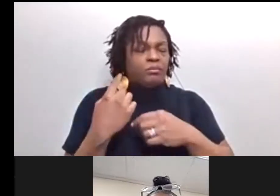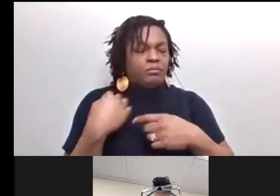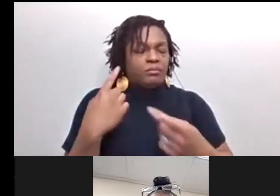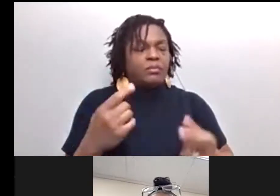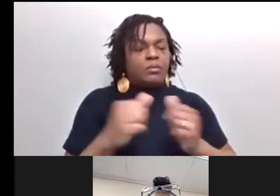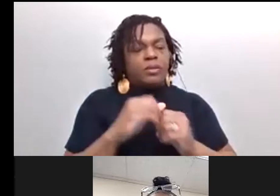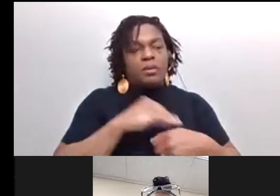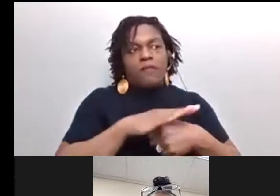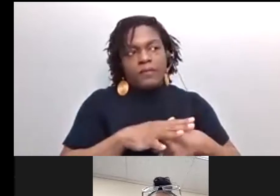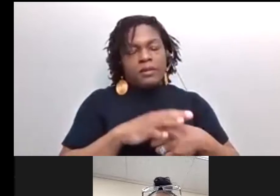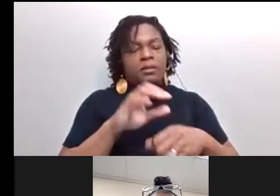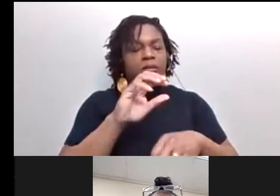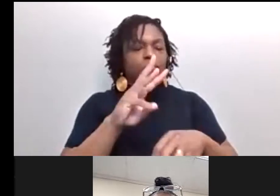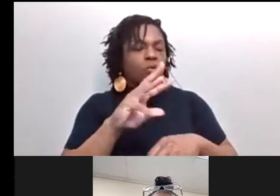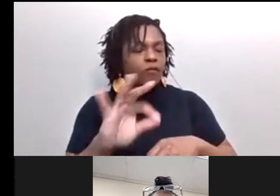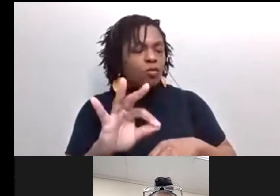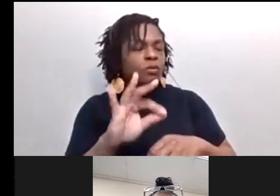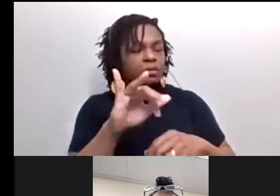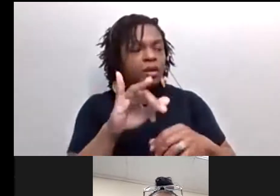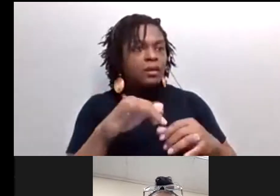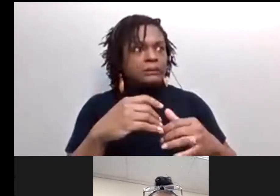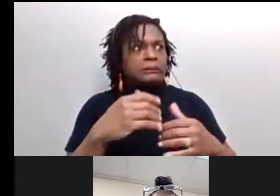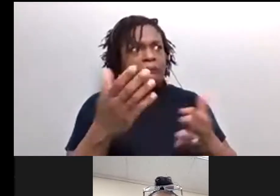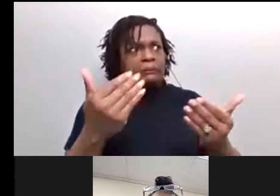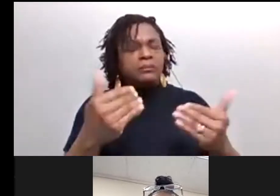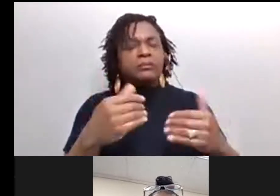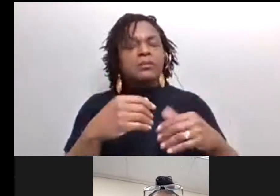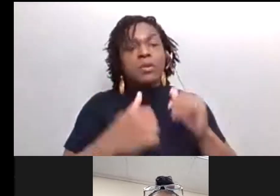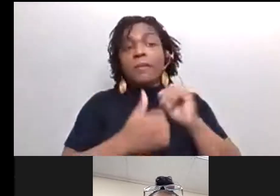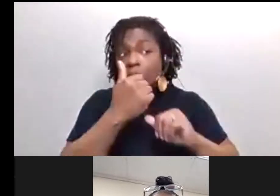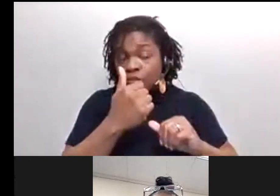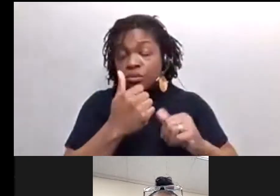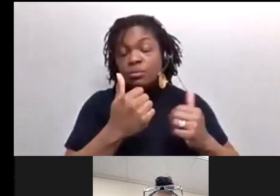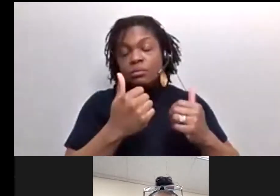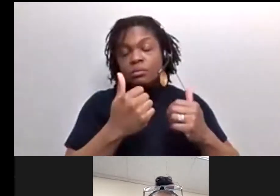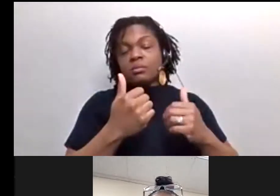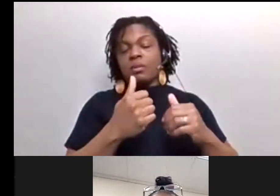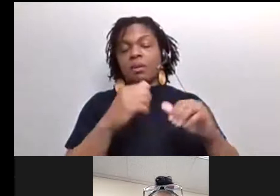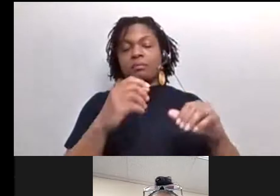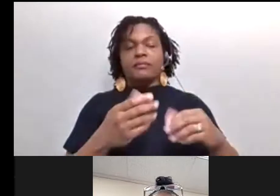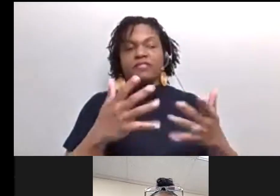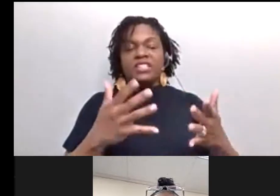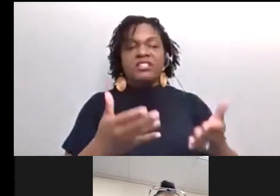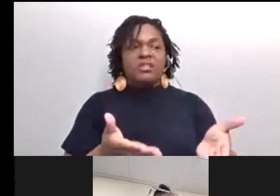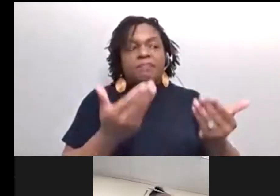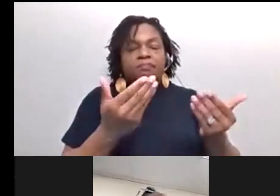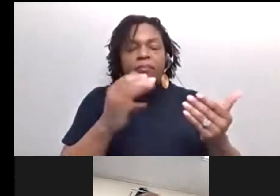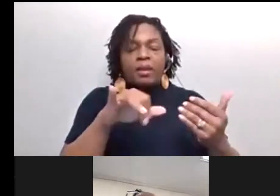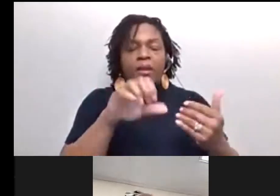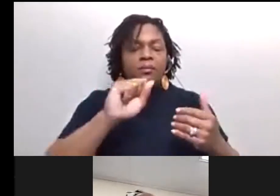would bet most, if not all, at least, of the providers in our association have upped DSP rates.